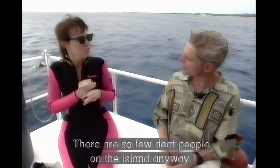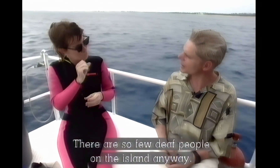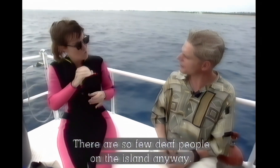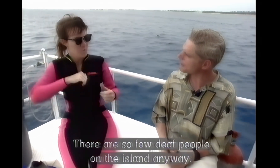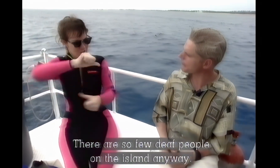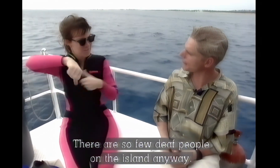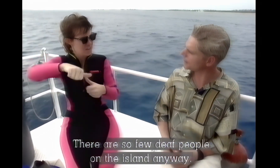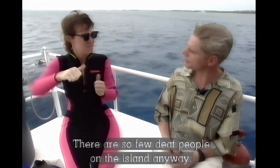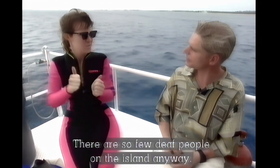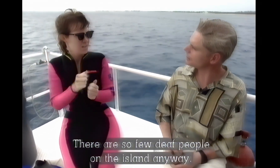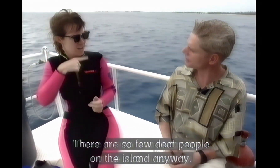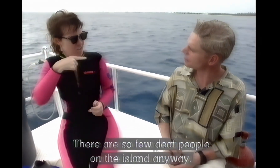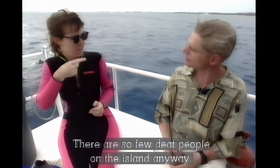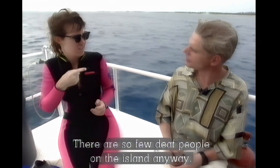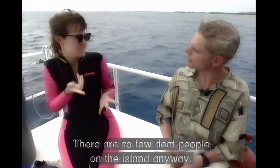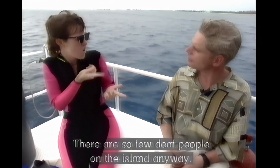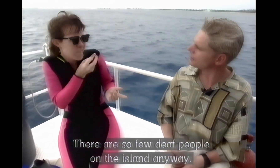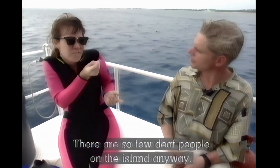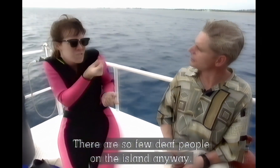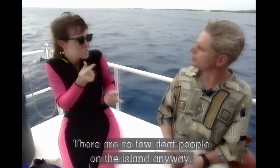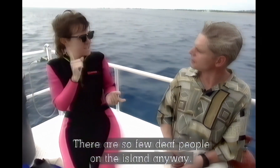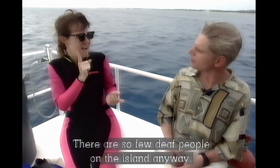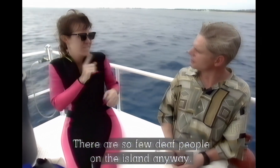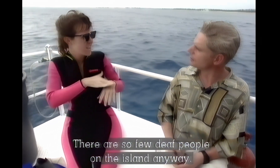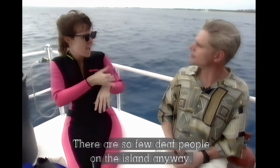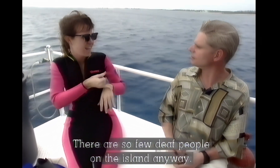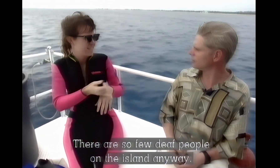There are so few deaf people on the island anyway.